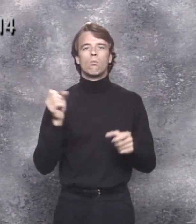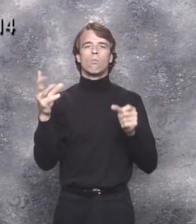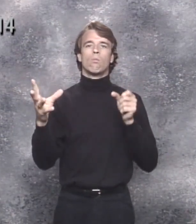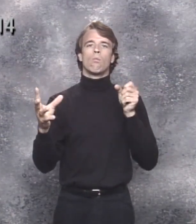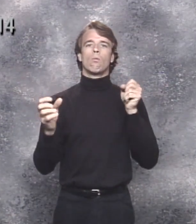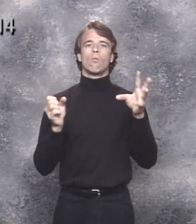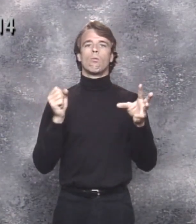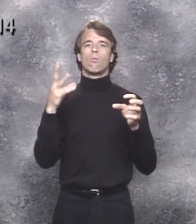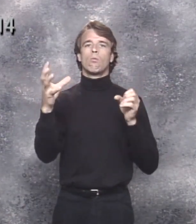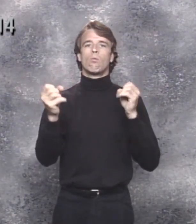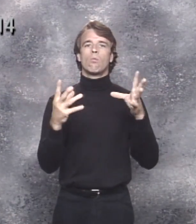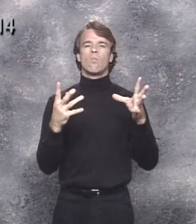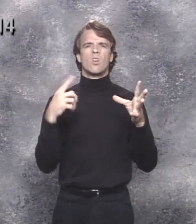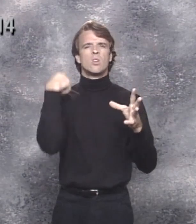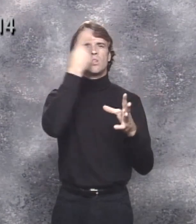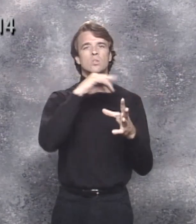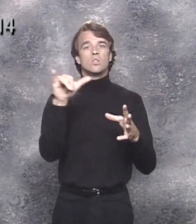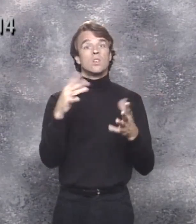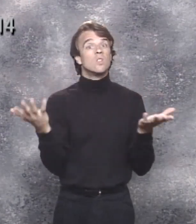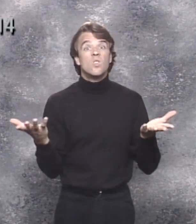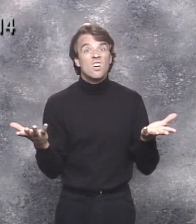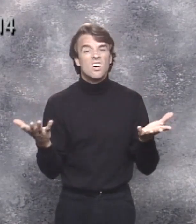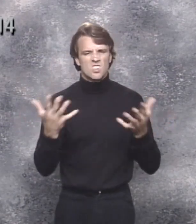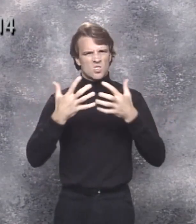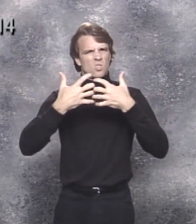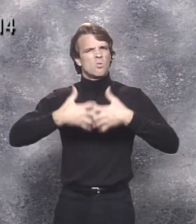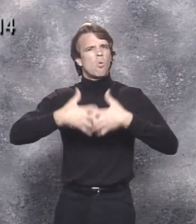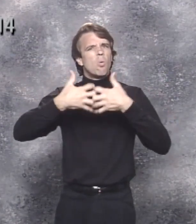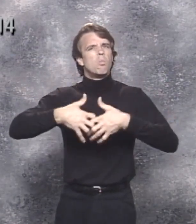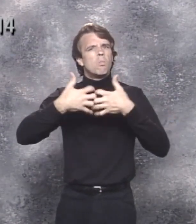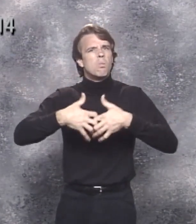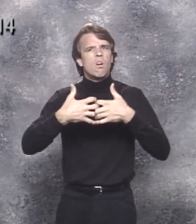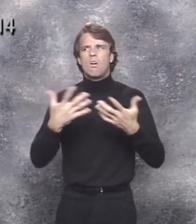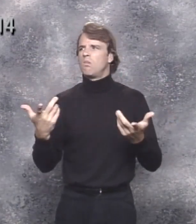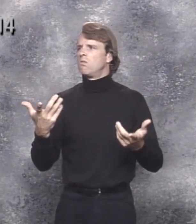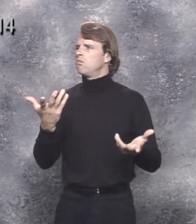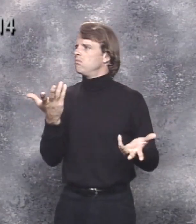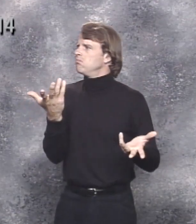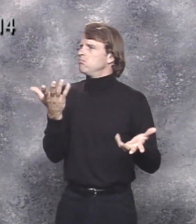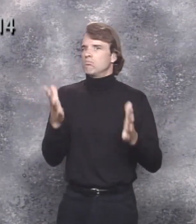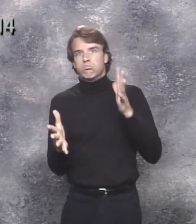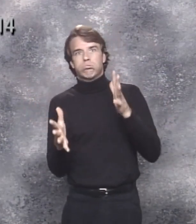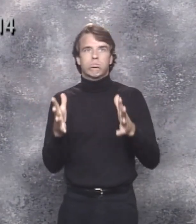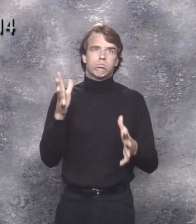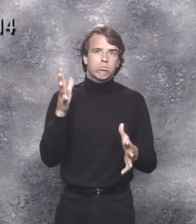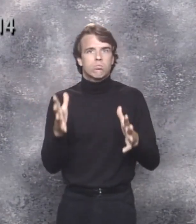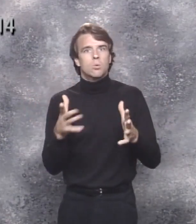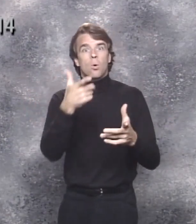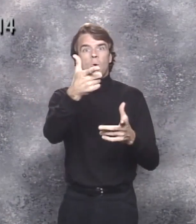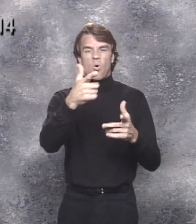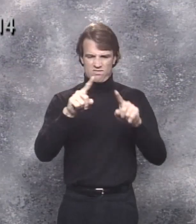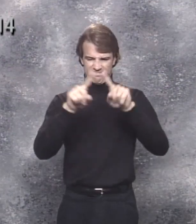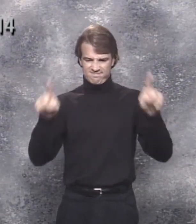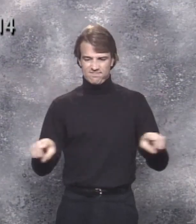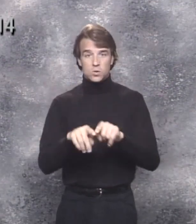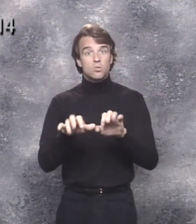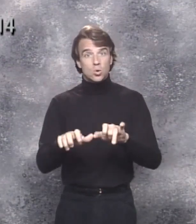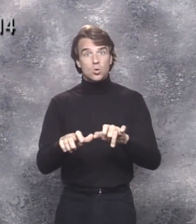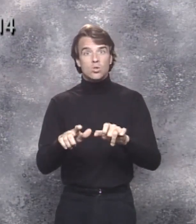deadpan expression like this, it's just like listening to a machine, a robot, or